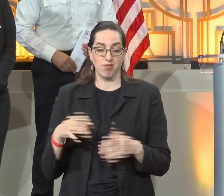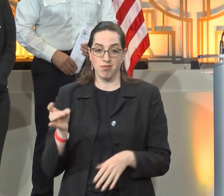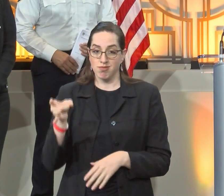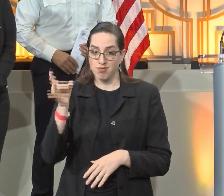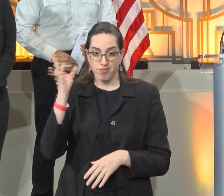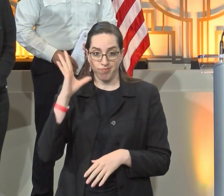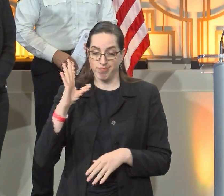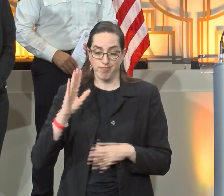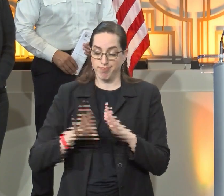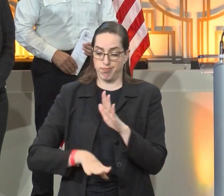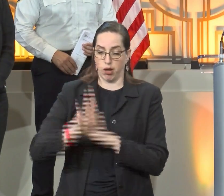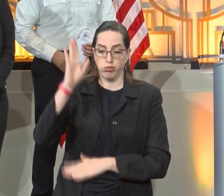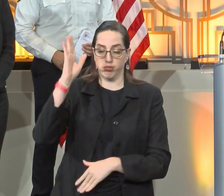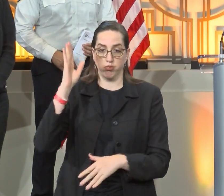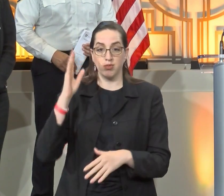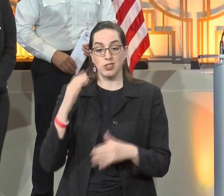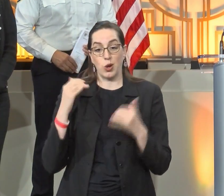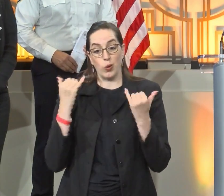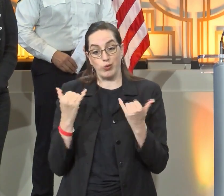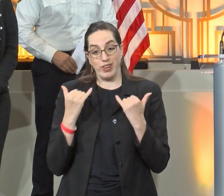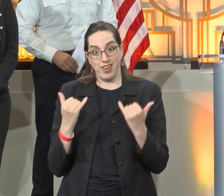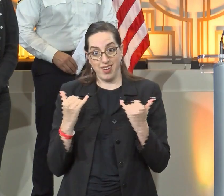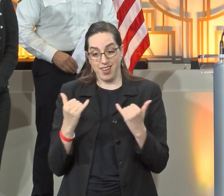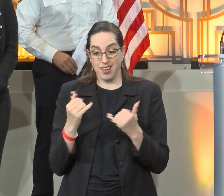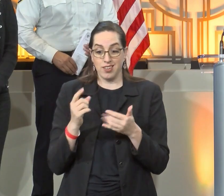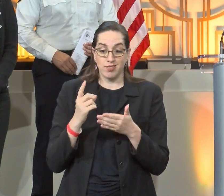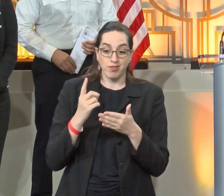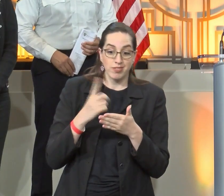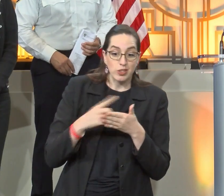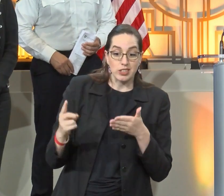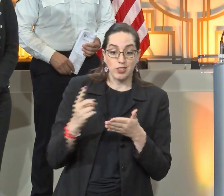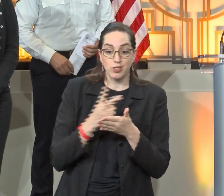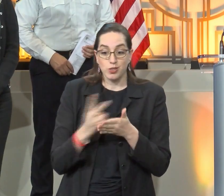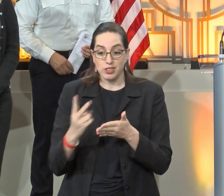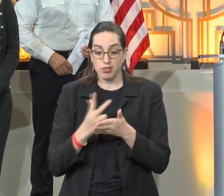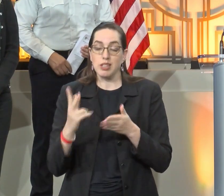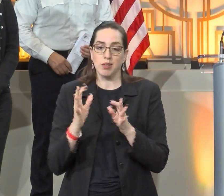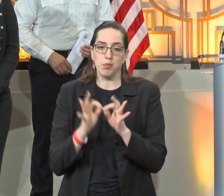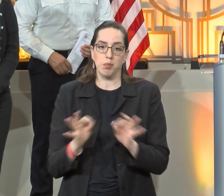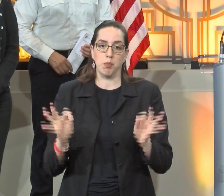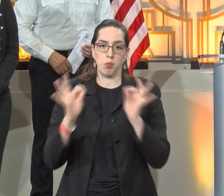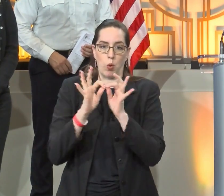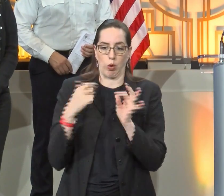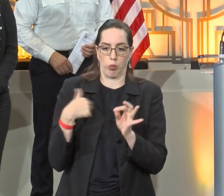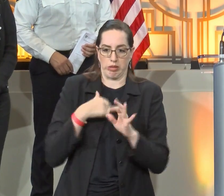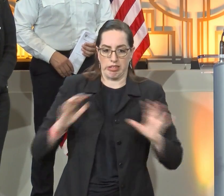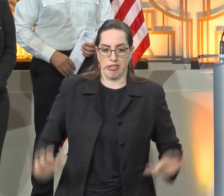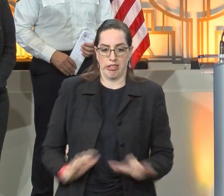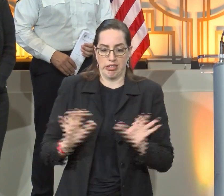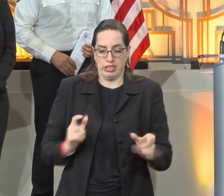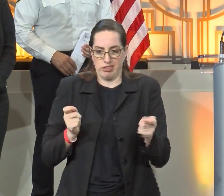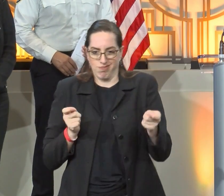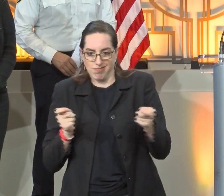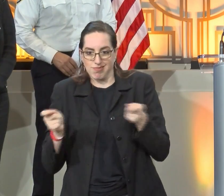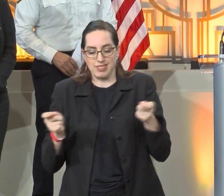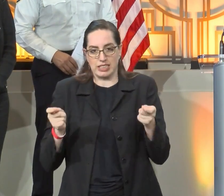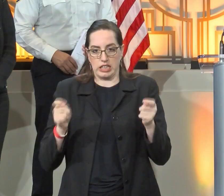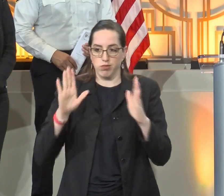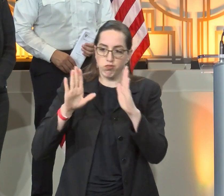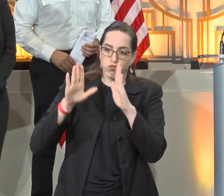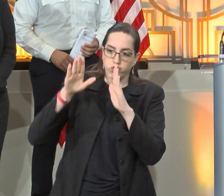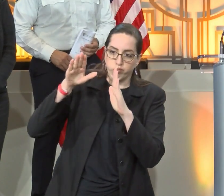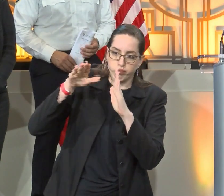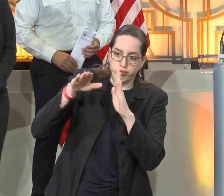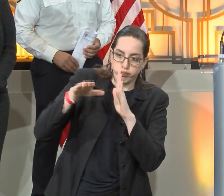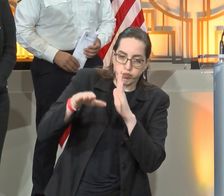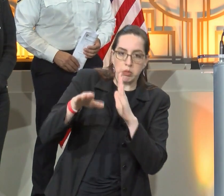we do today and over the next few weeks is critical to getting this virus back in a